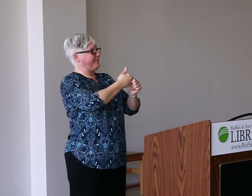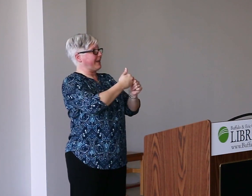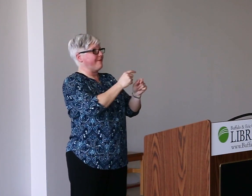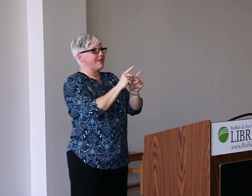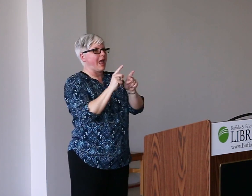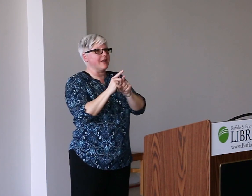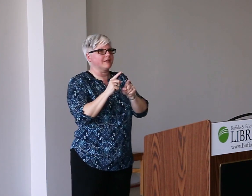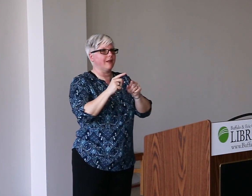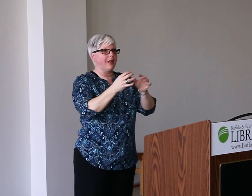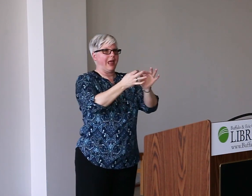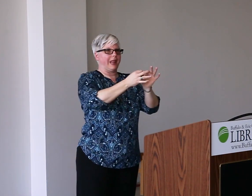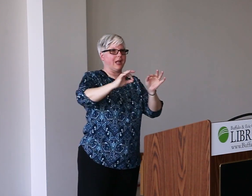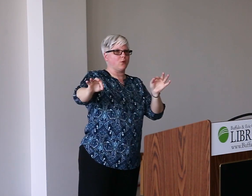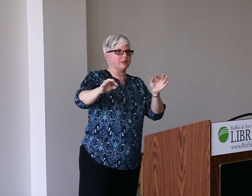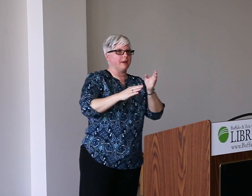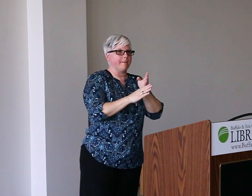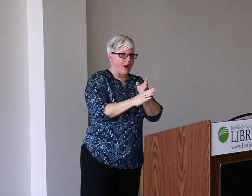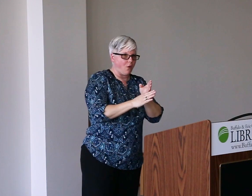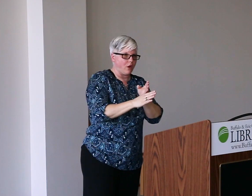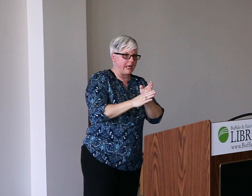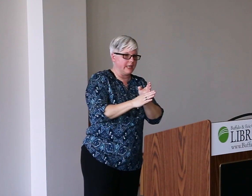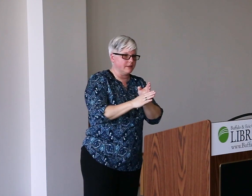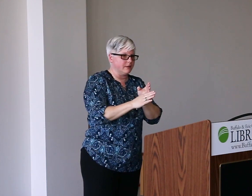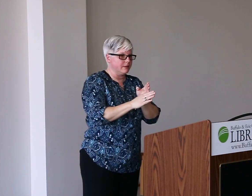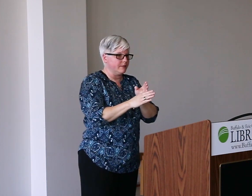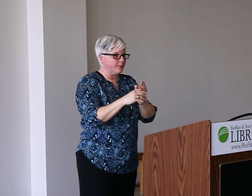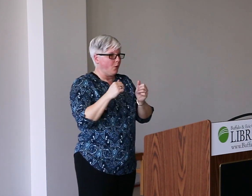Deaf people see themselves as